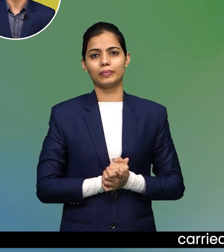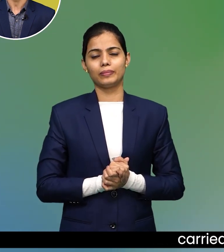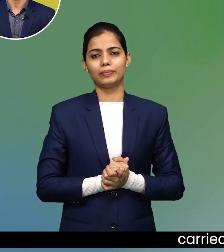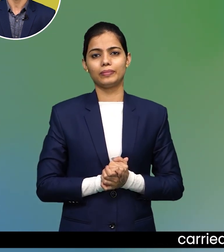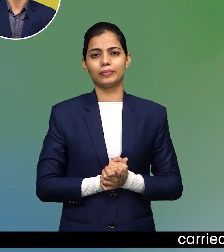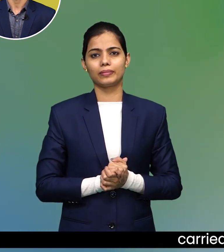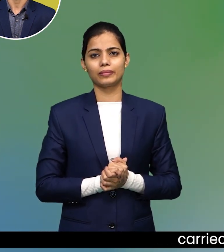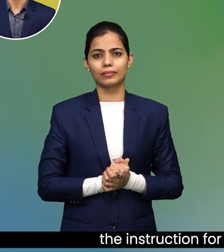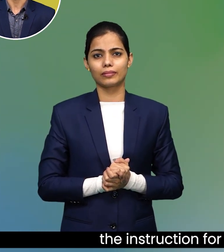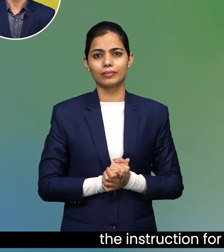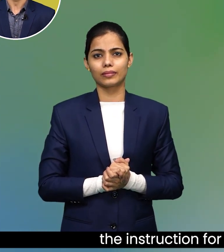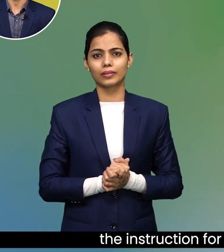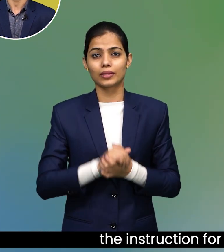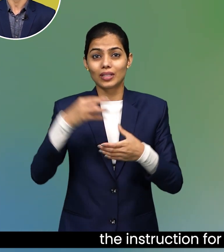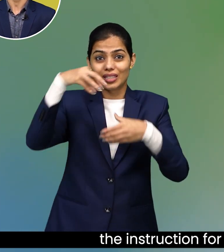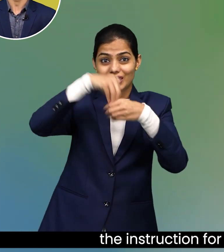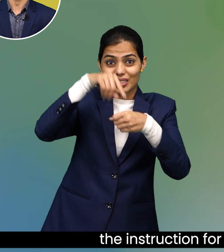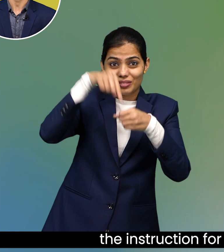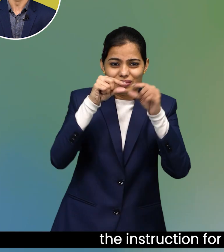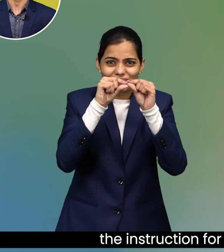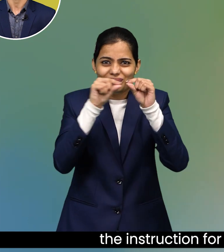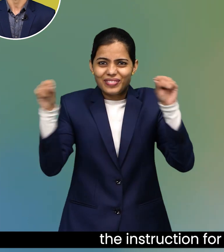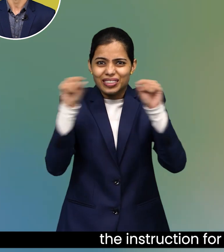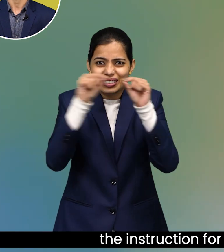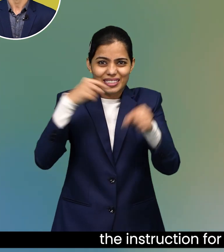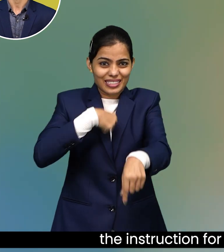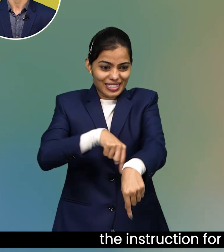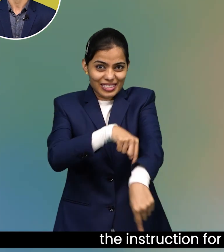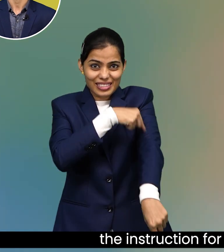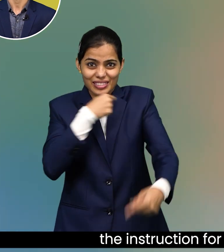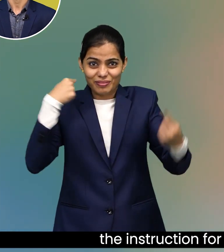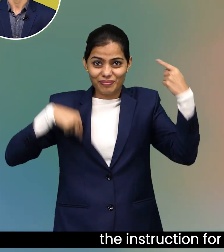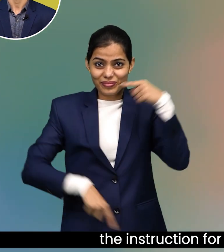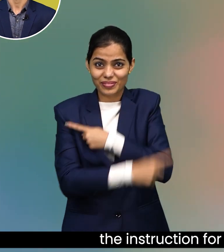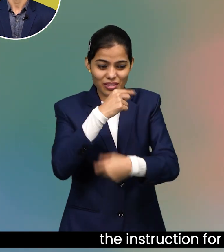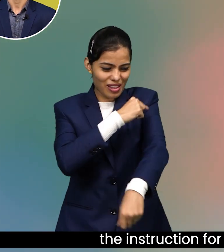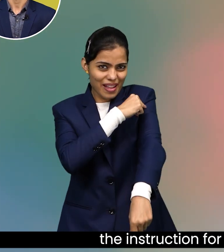carried outwards the instruction for muscular contraction.